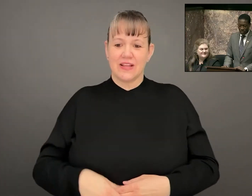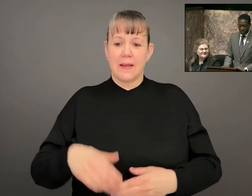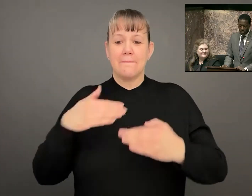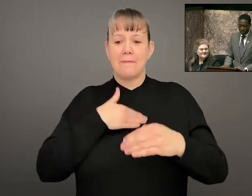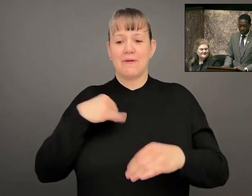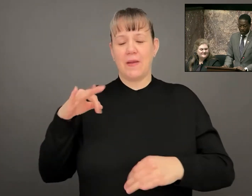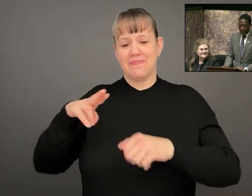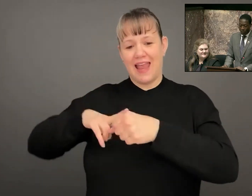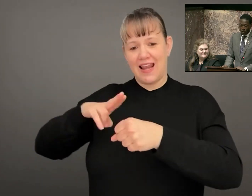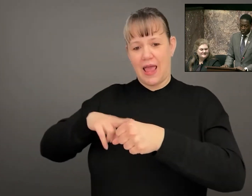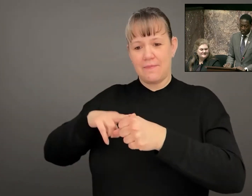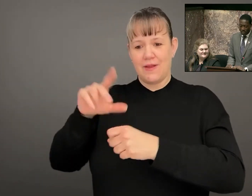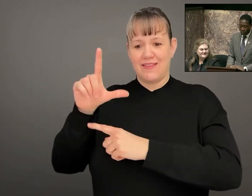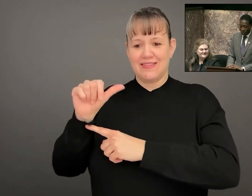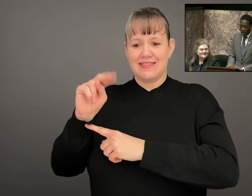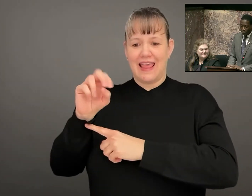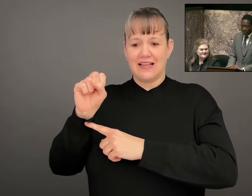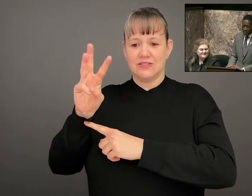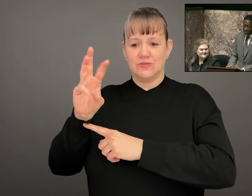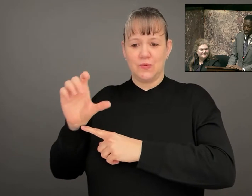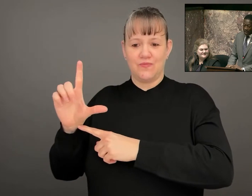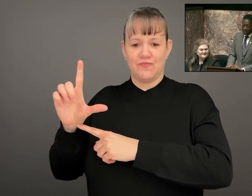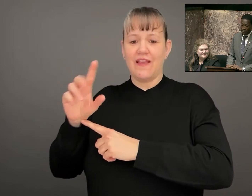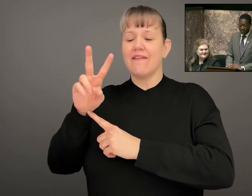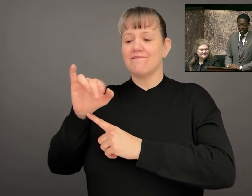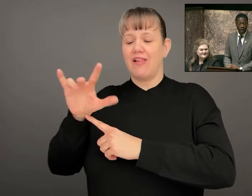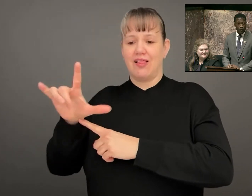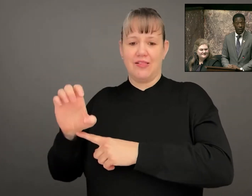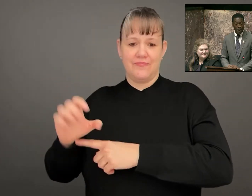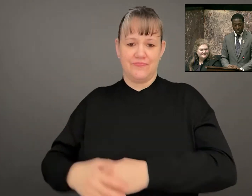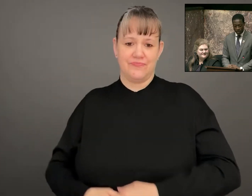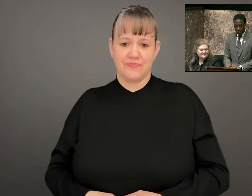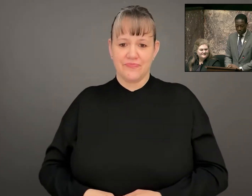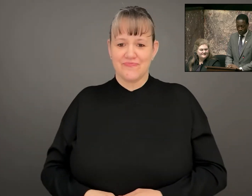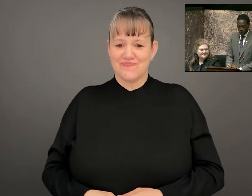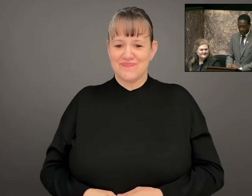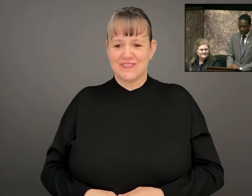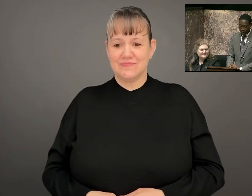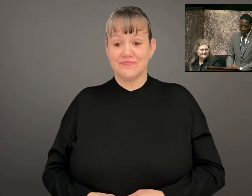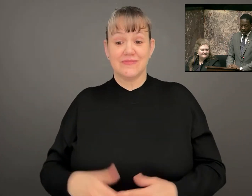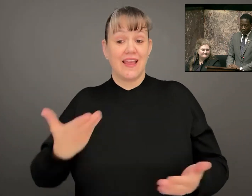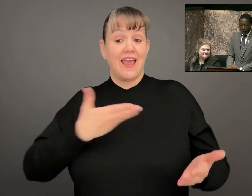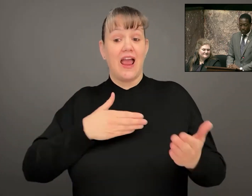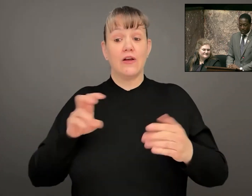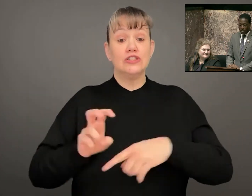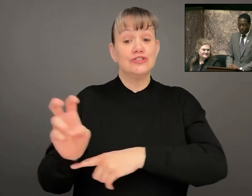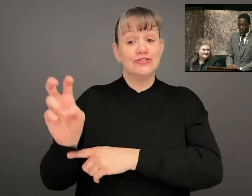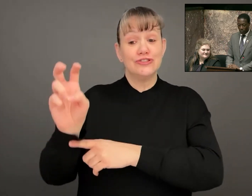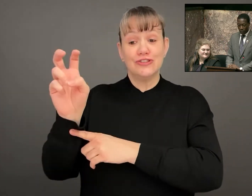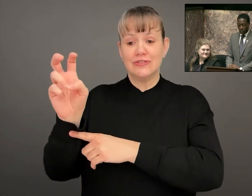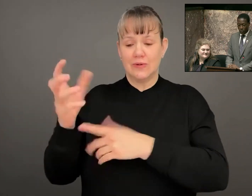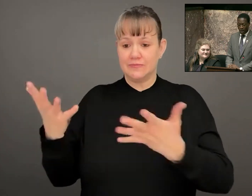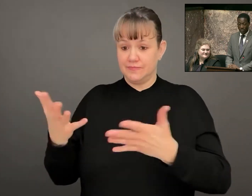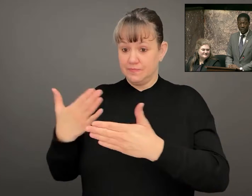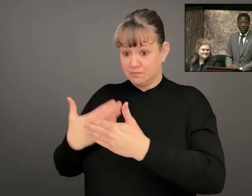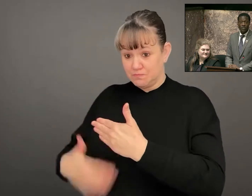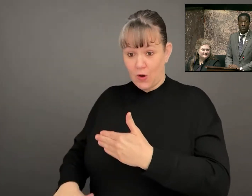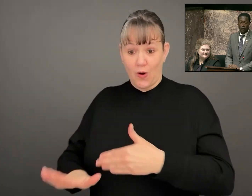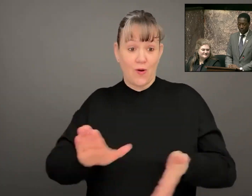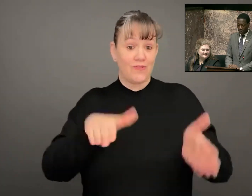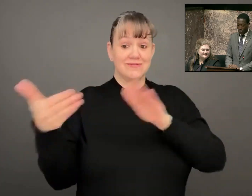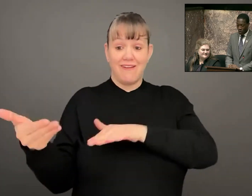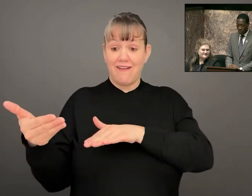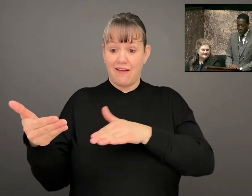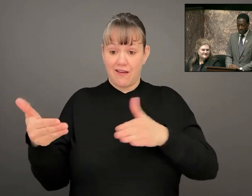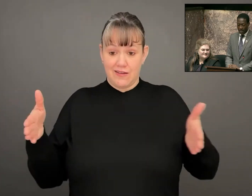Thank you, Mr. Speaker. Our journey through life begins and ends in the care of our healthcare workers. They are there from our first breath to